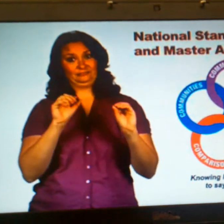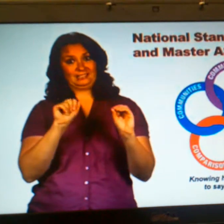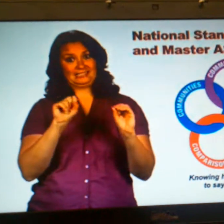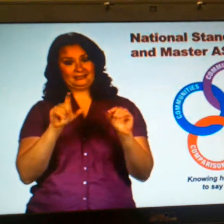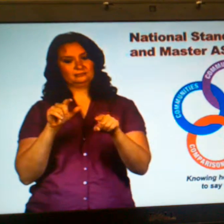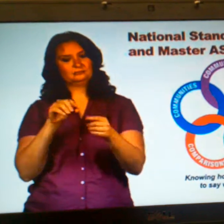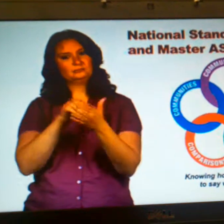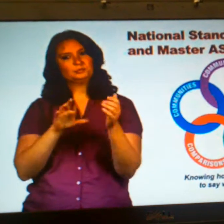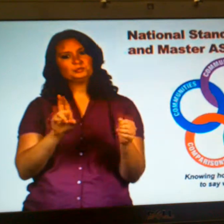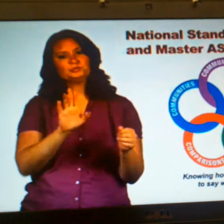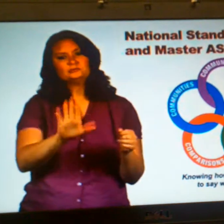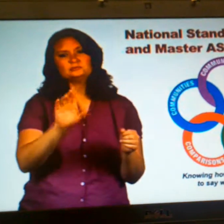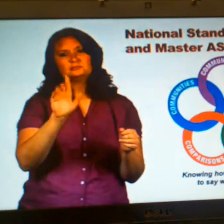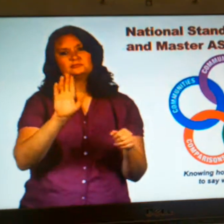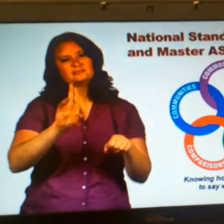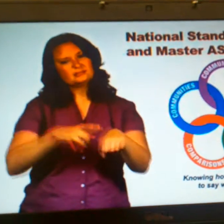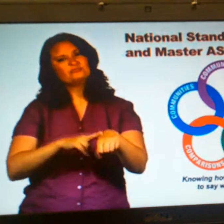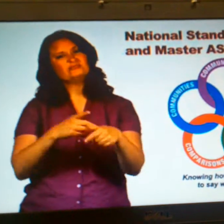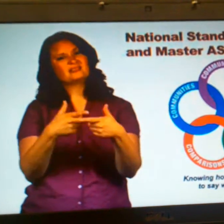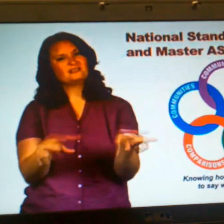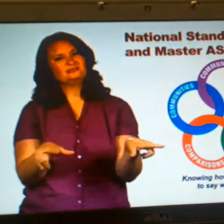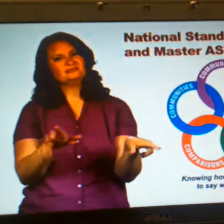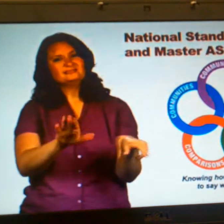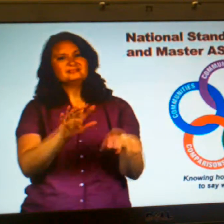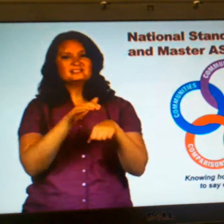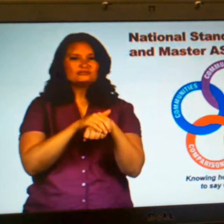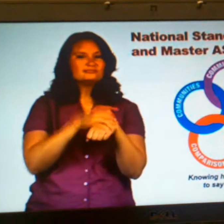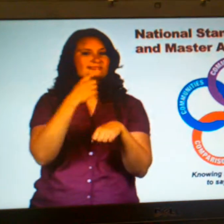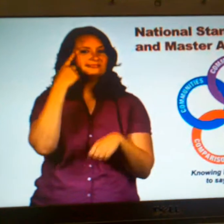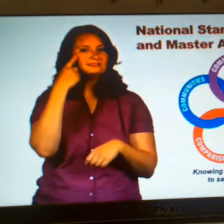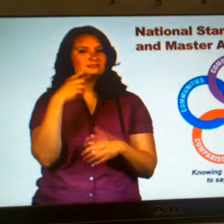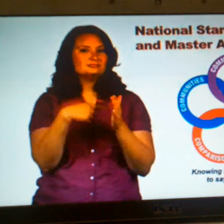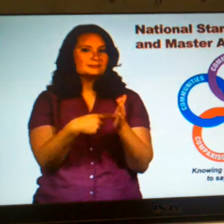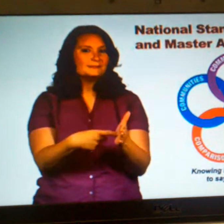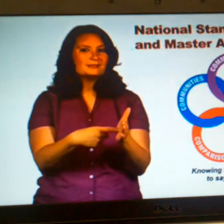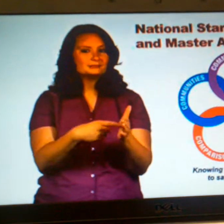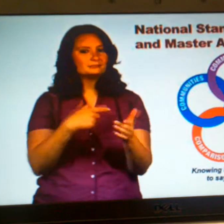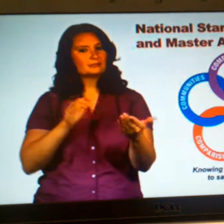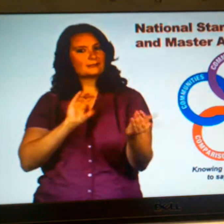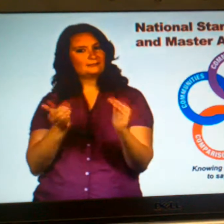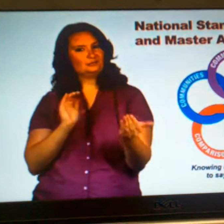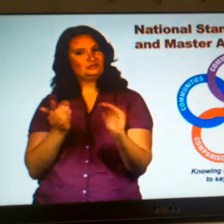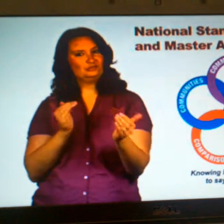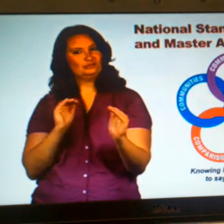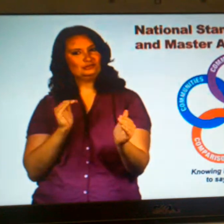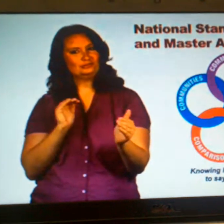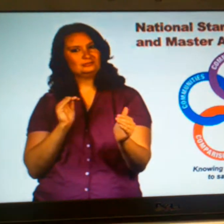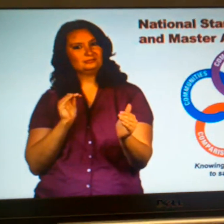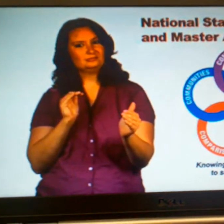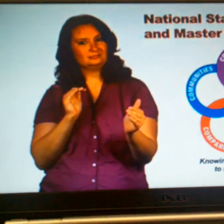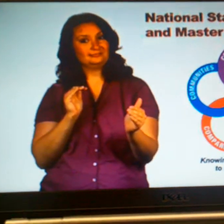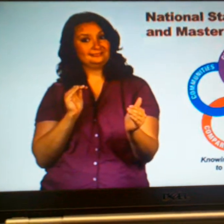which means I'm comparing my language to your normal everyday use language, or we're comparing it to